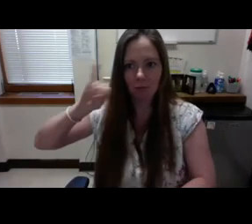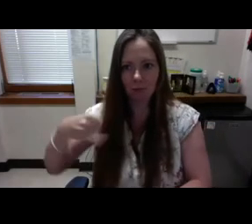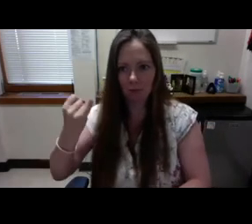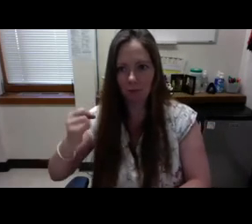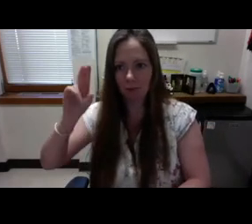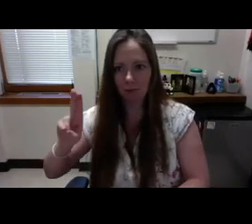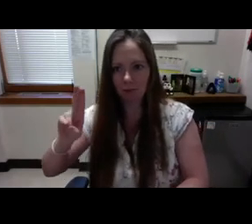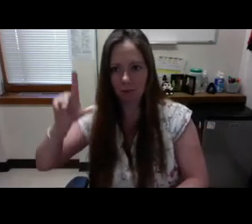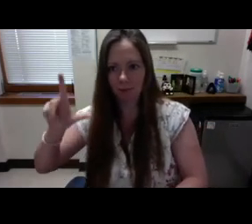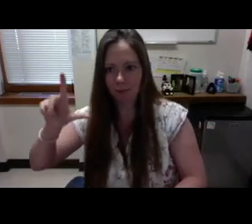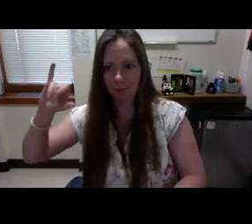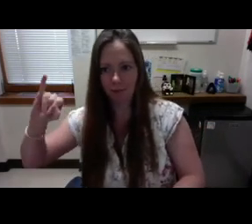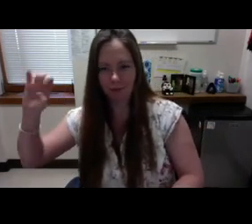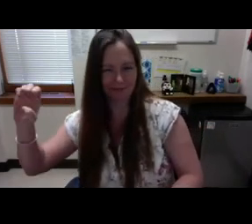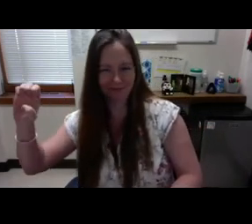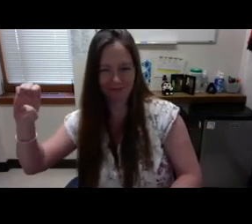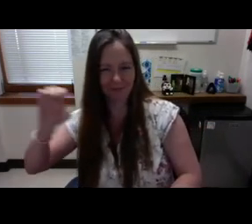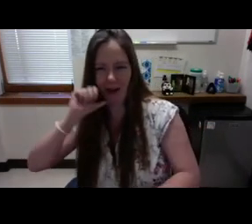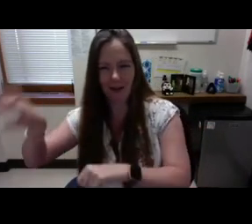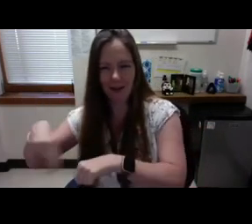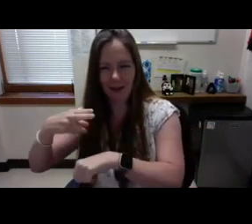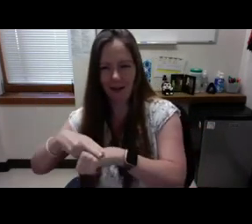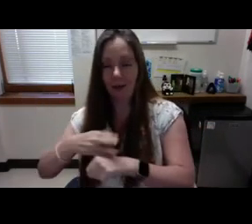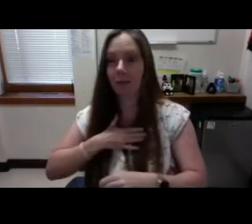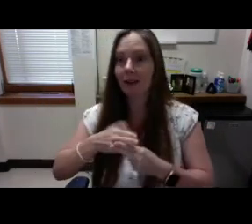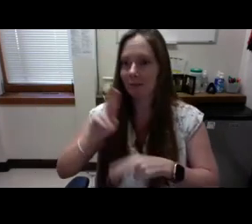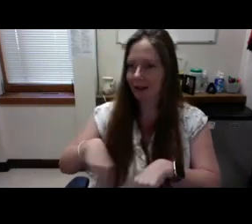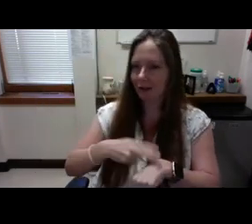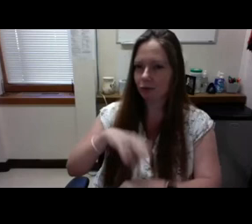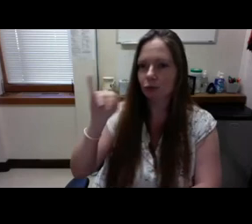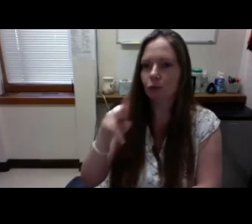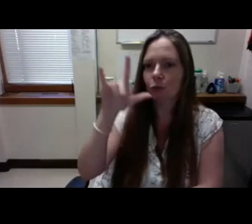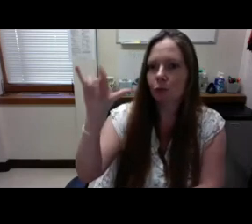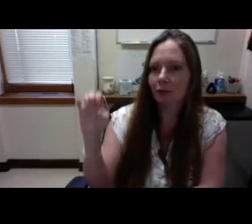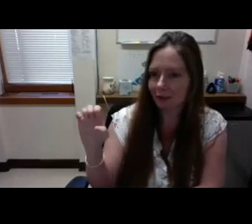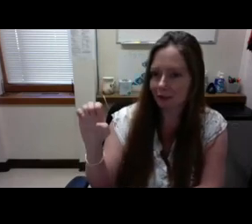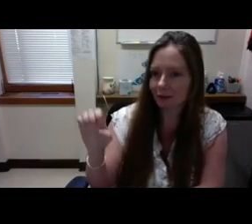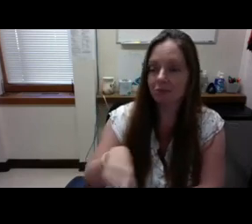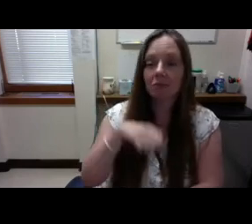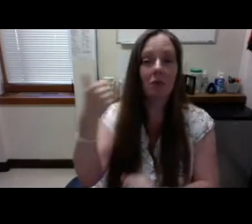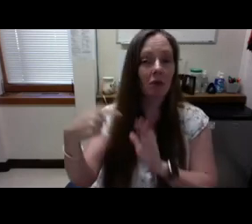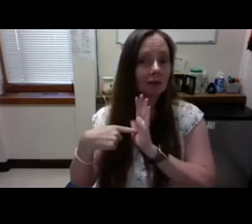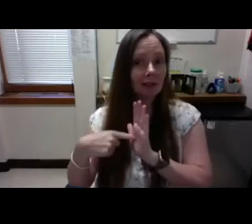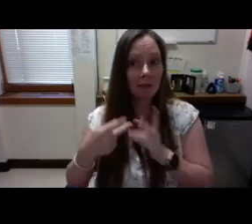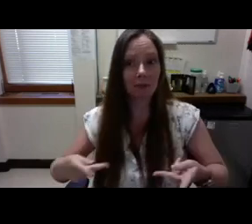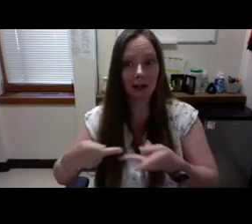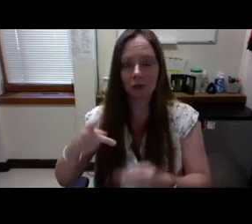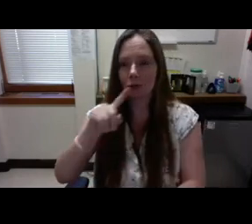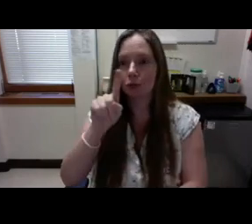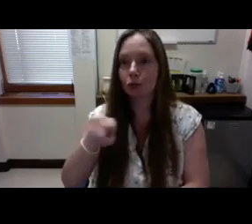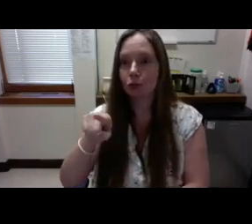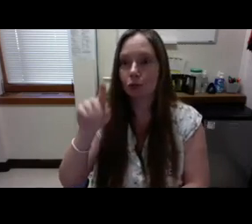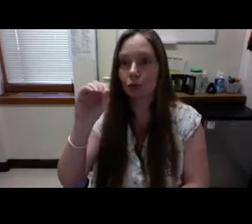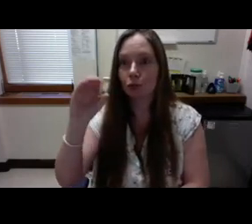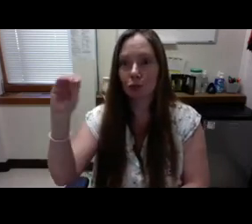If you notice the J-U-L-I-E, that the movement of my hands,